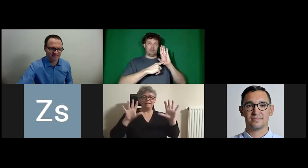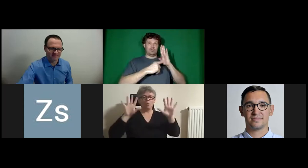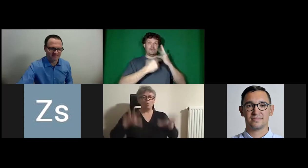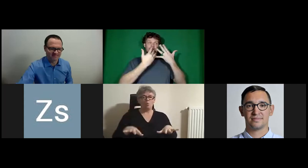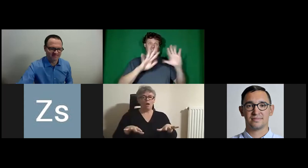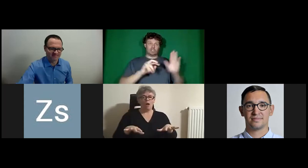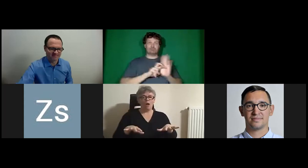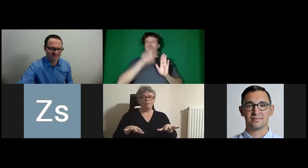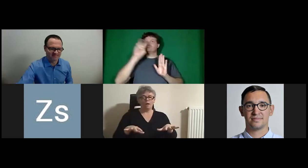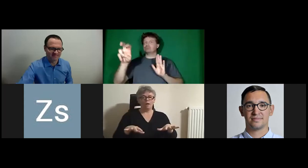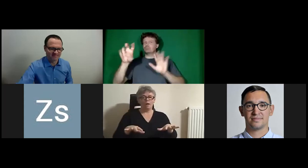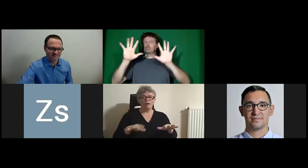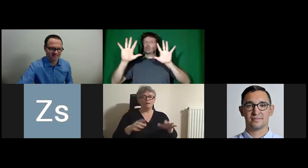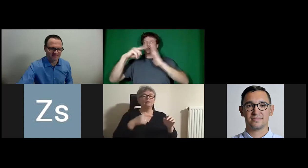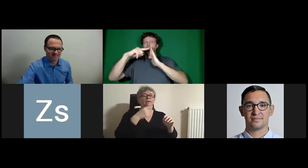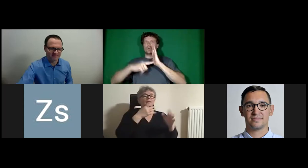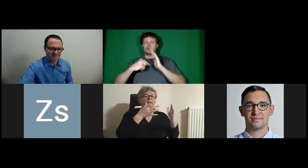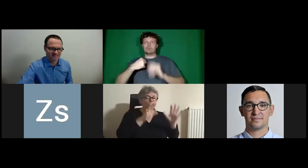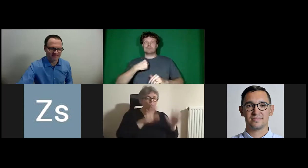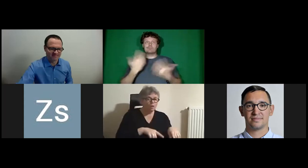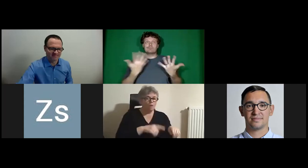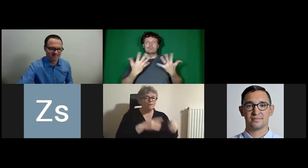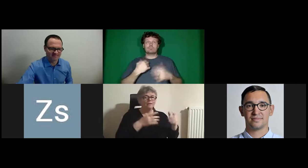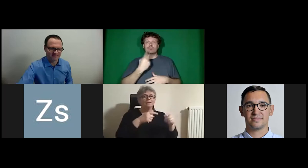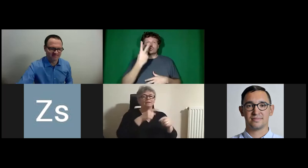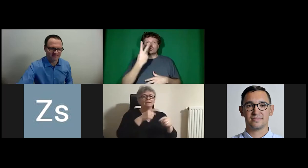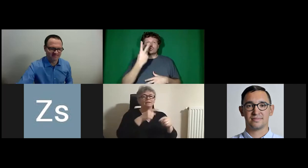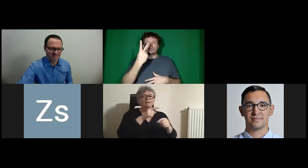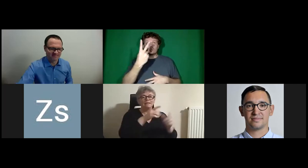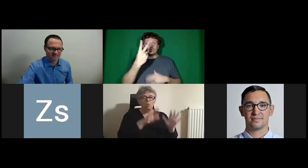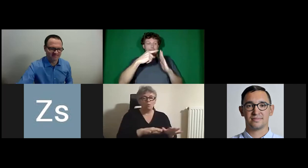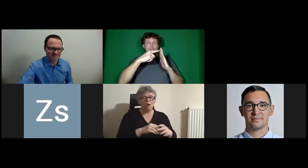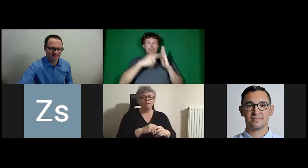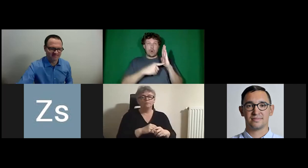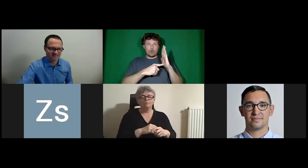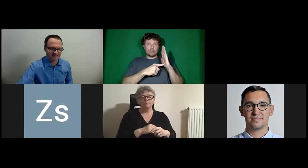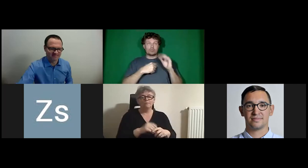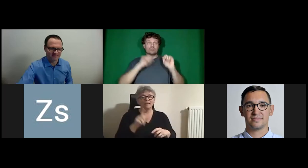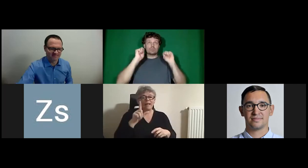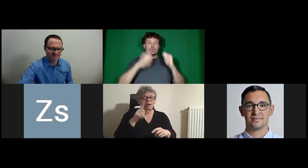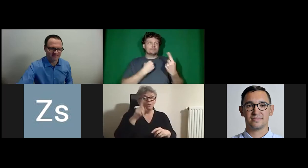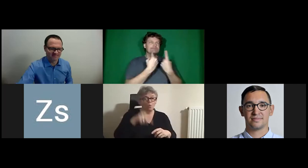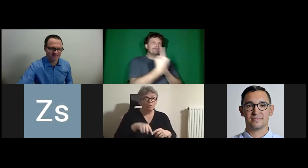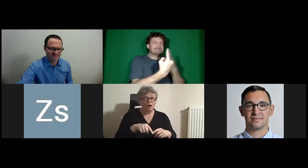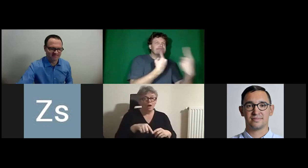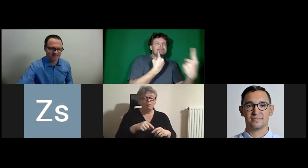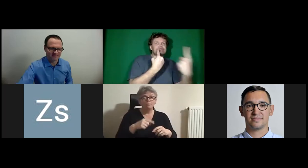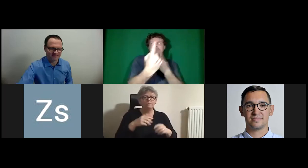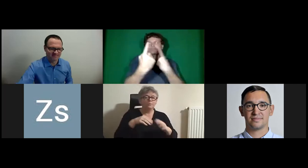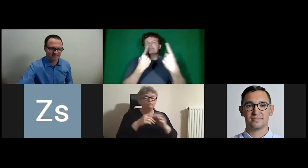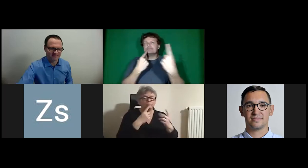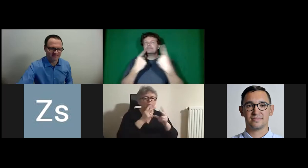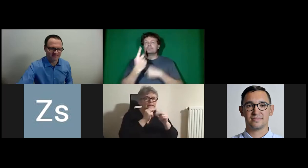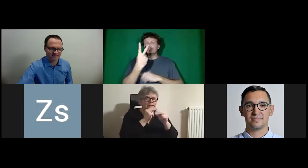Because the basketball season, out of those 10 months, you then move on to the next place for 10 months. However, I would only play